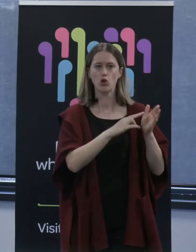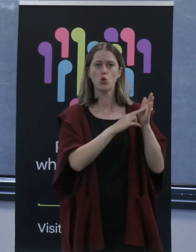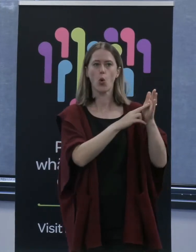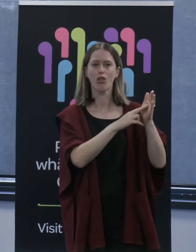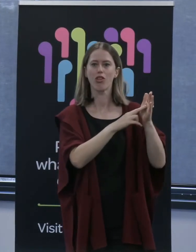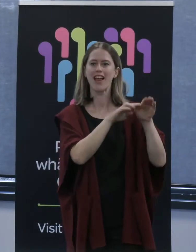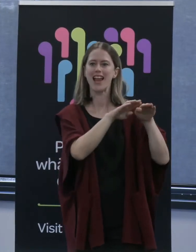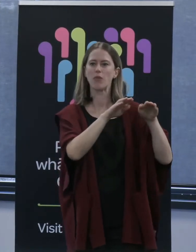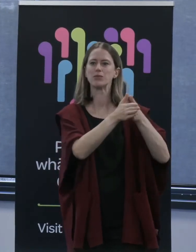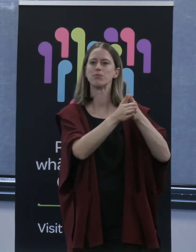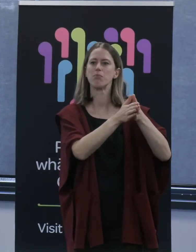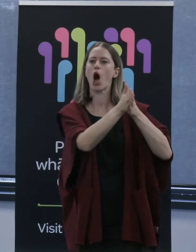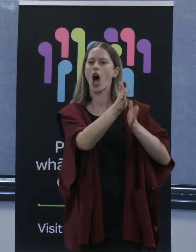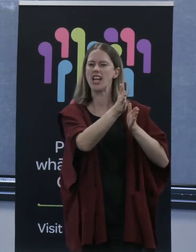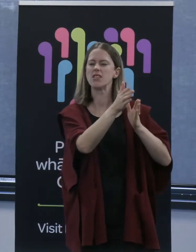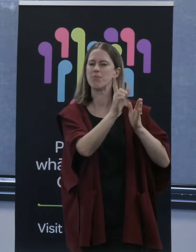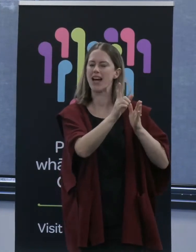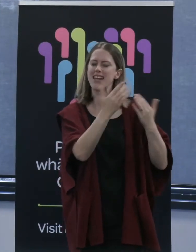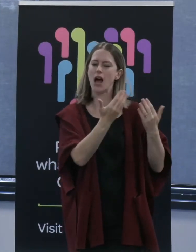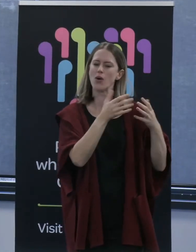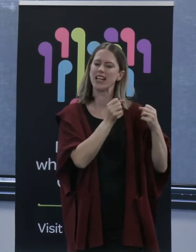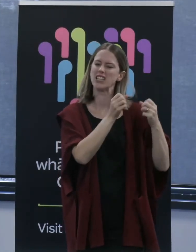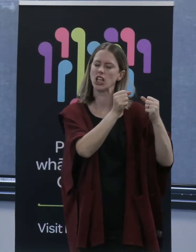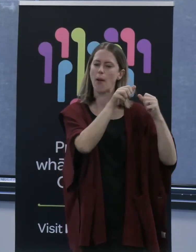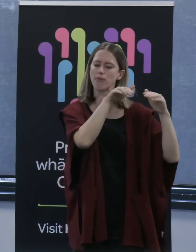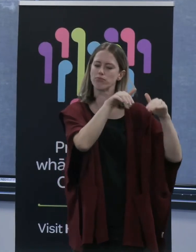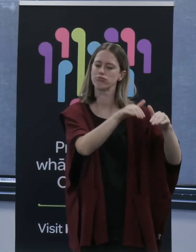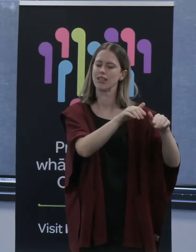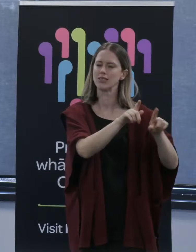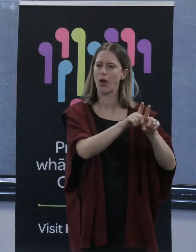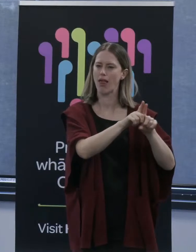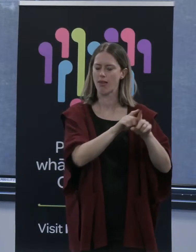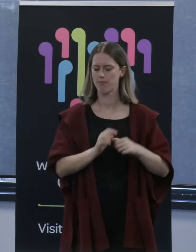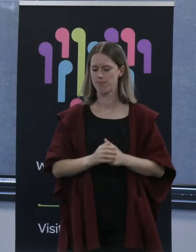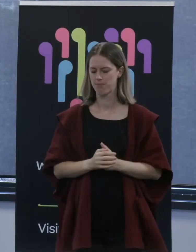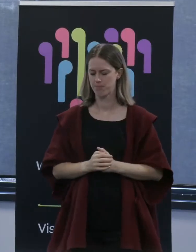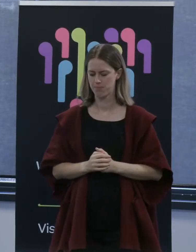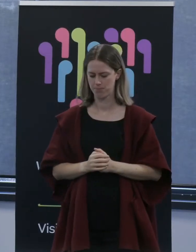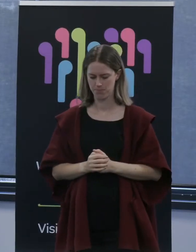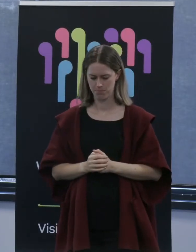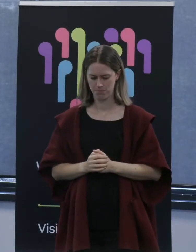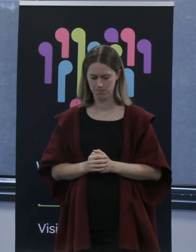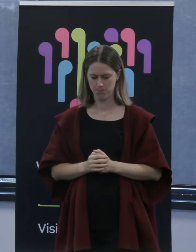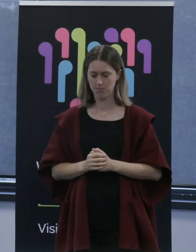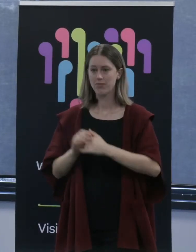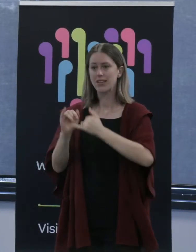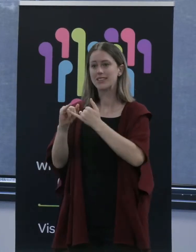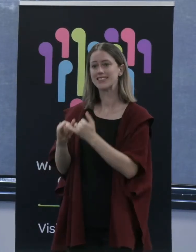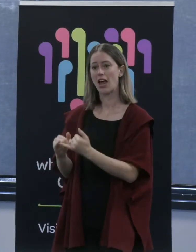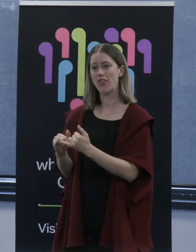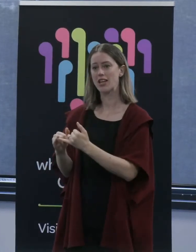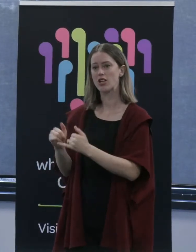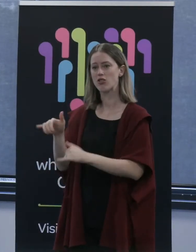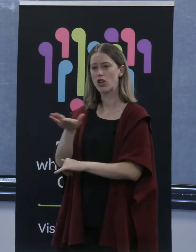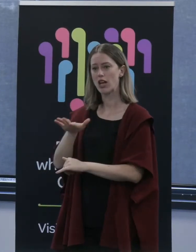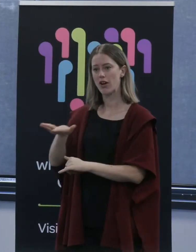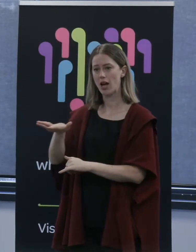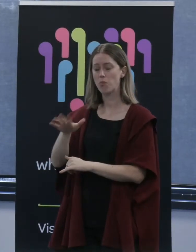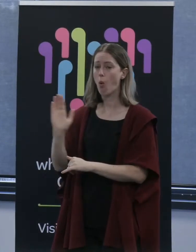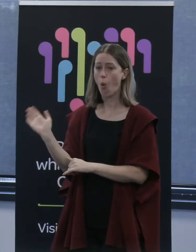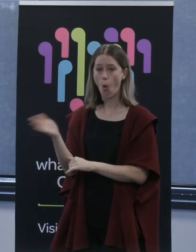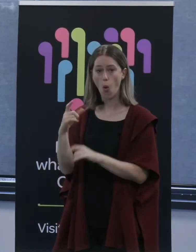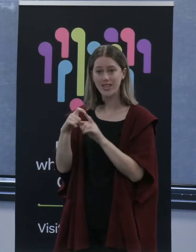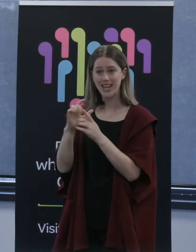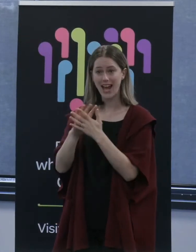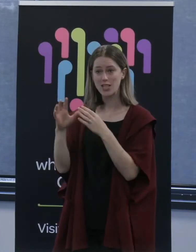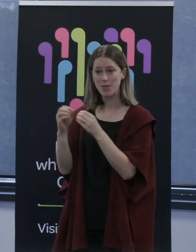District Health Boards, but is now trending downwards as well. In the southern region, all